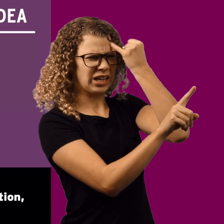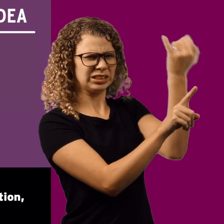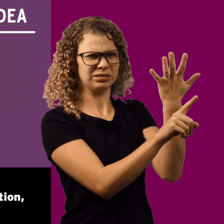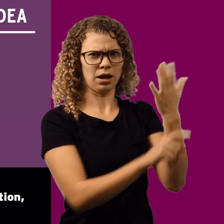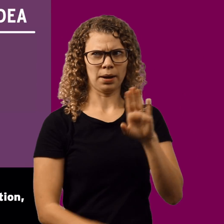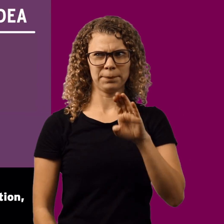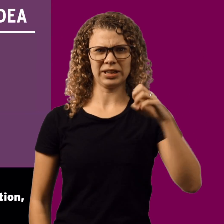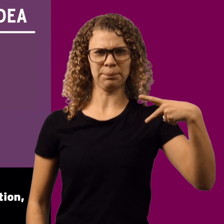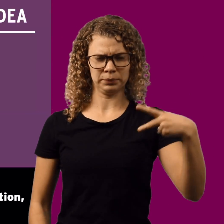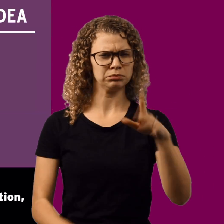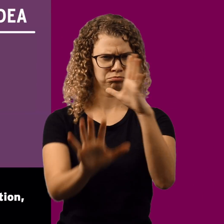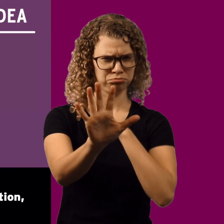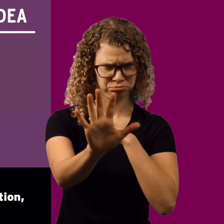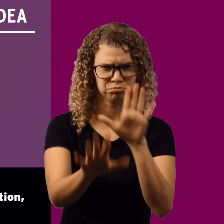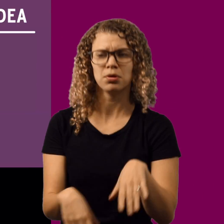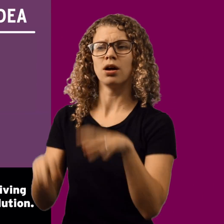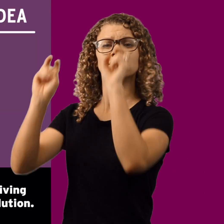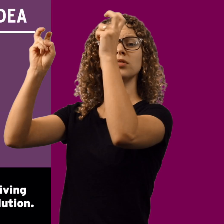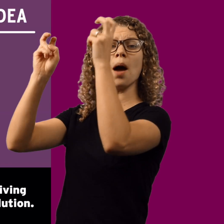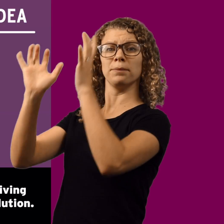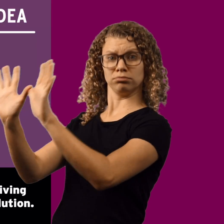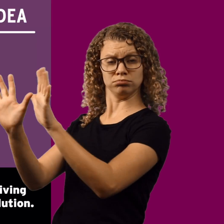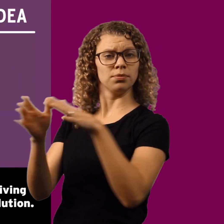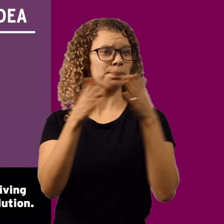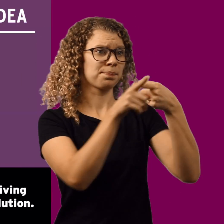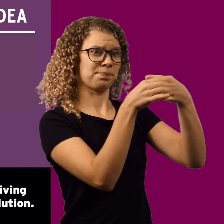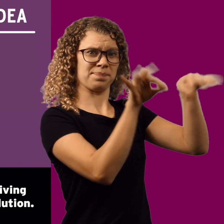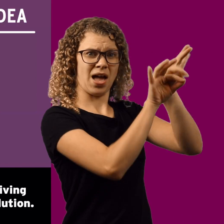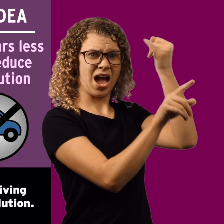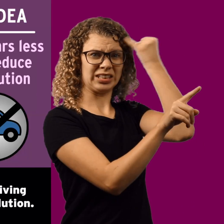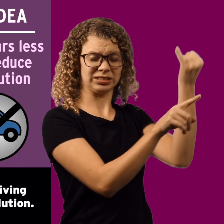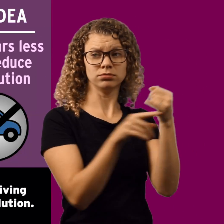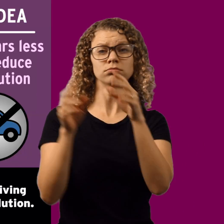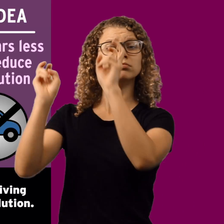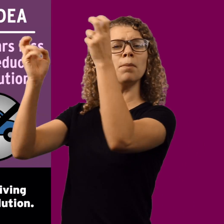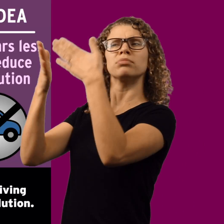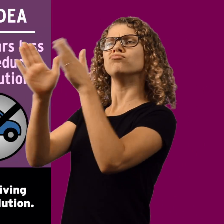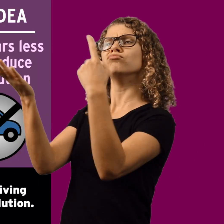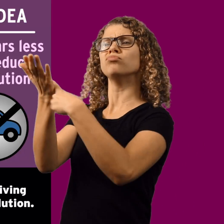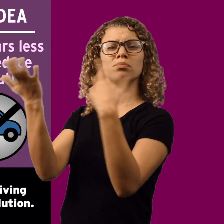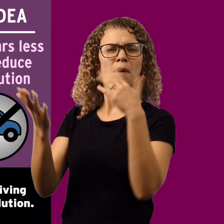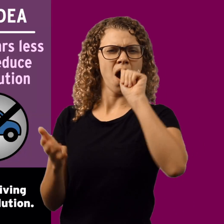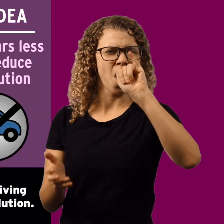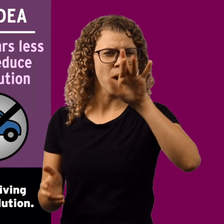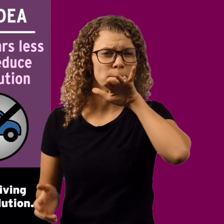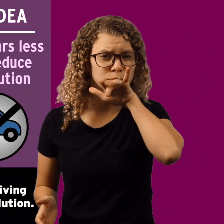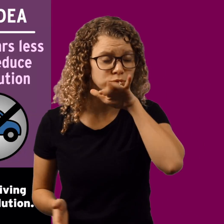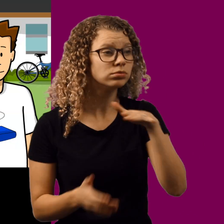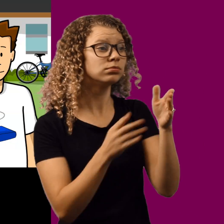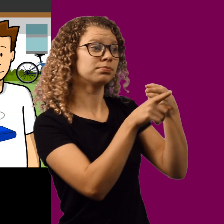Right, the topic is air pollution. And the main idea is that driving cars less helps reduce air pollution.